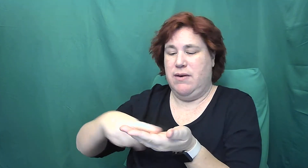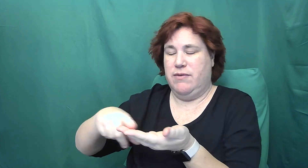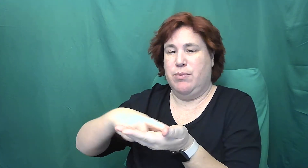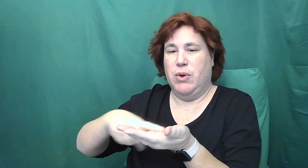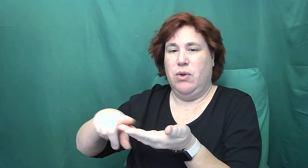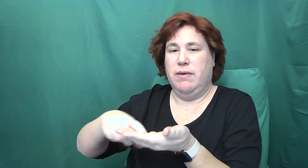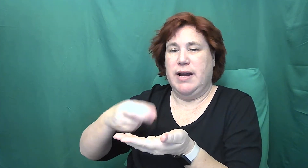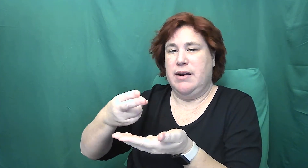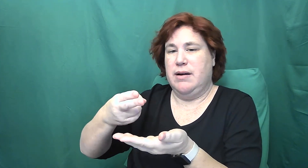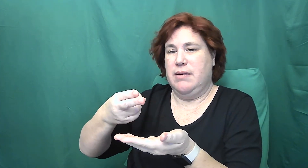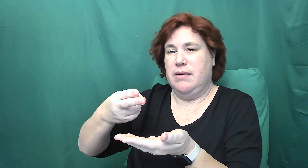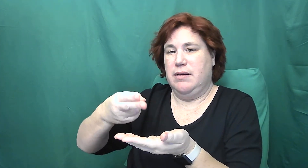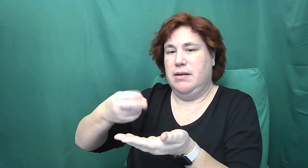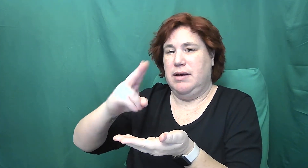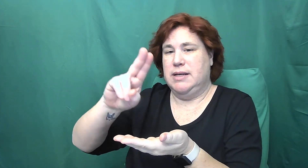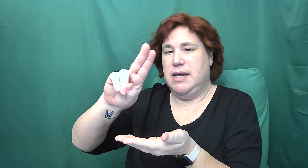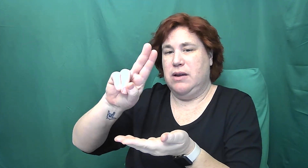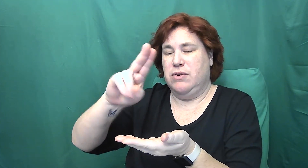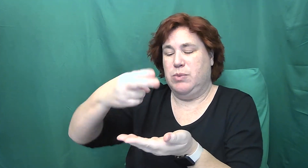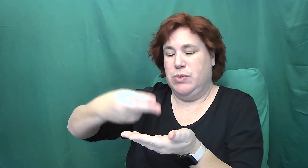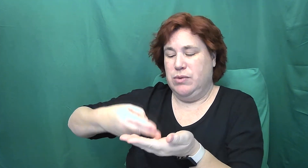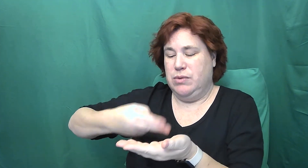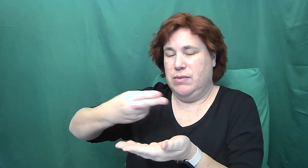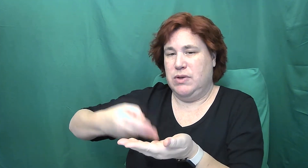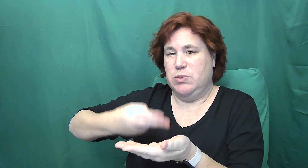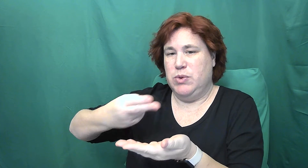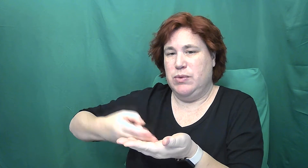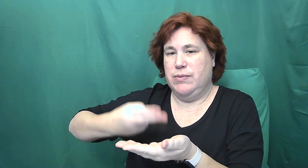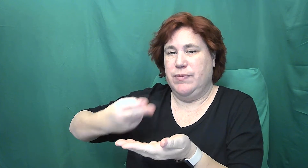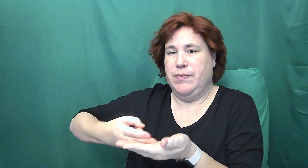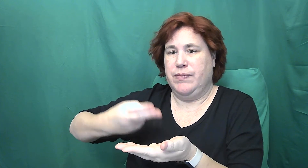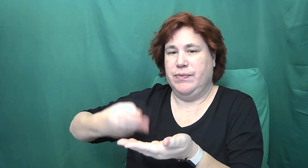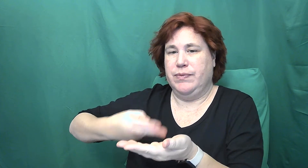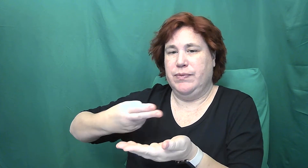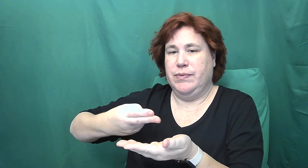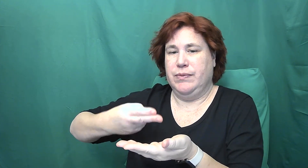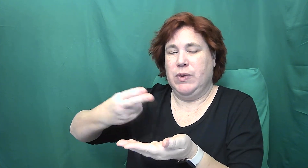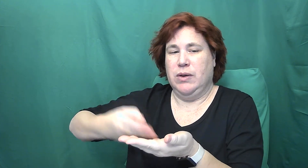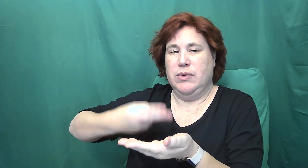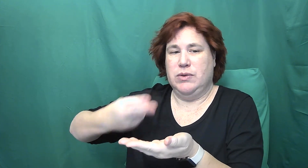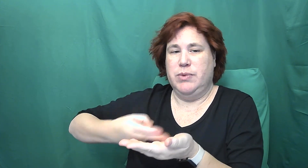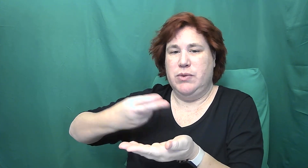have your bowl right here. You're taking your spoon. Spoon. Spoon.